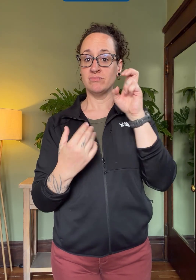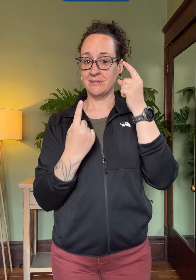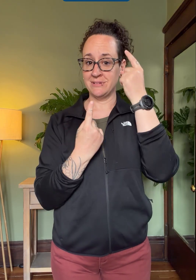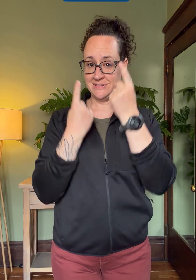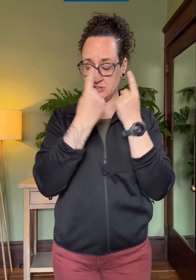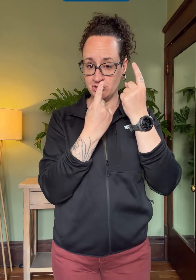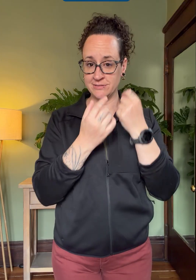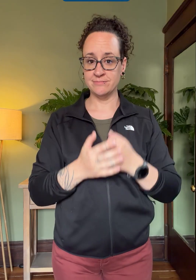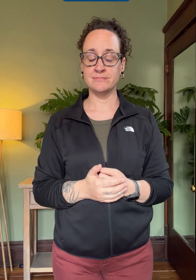reconsideration,